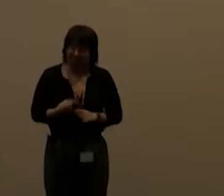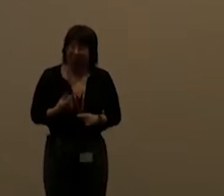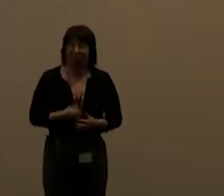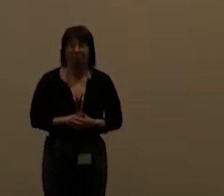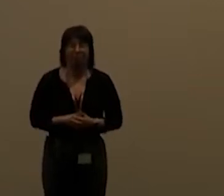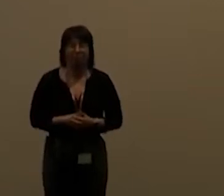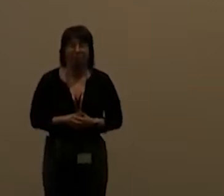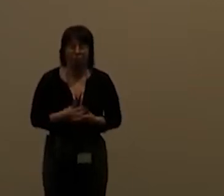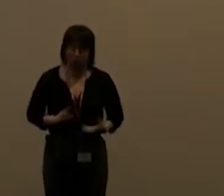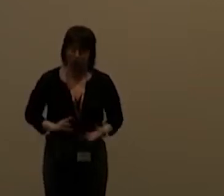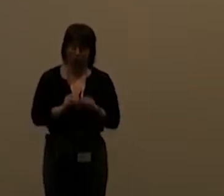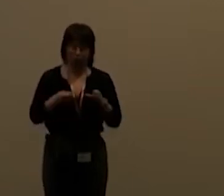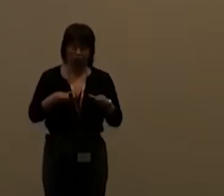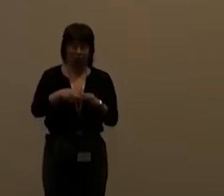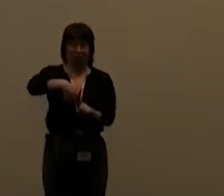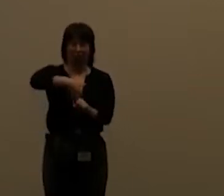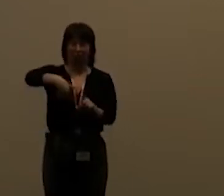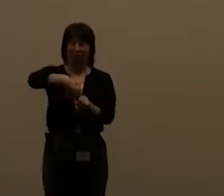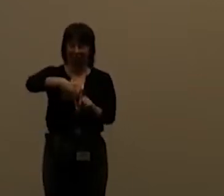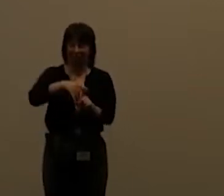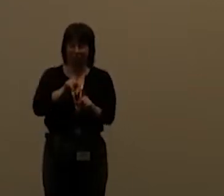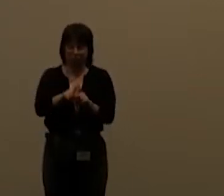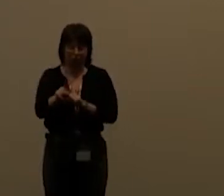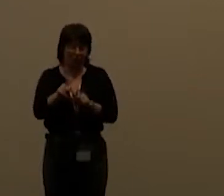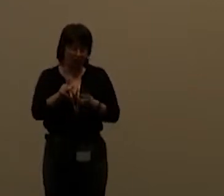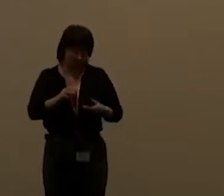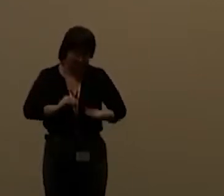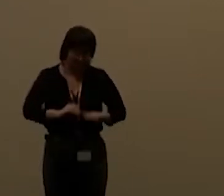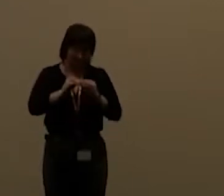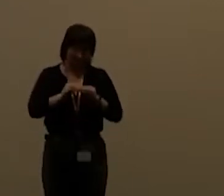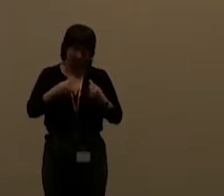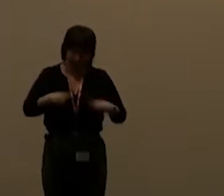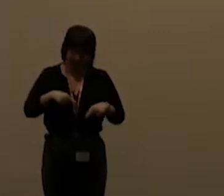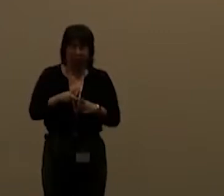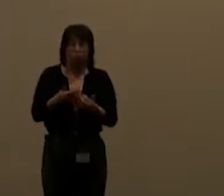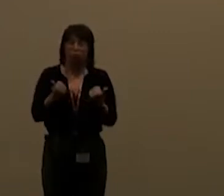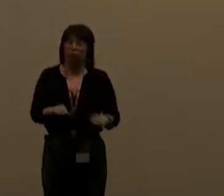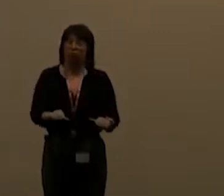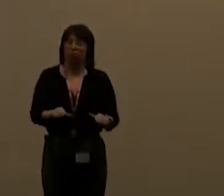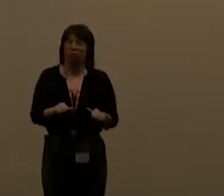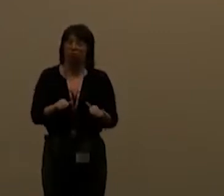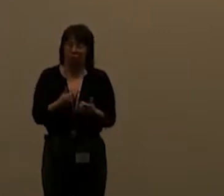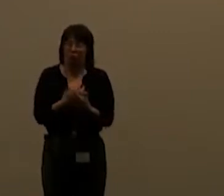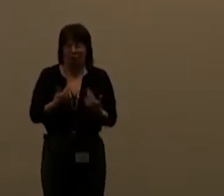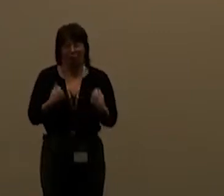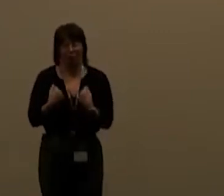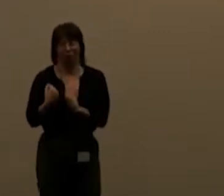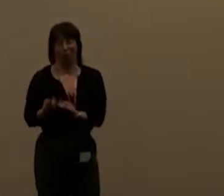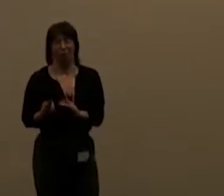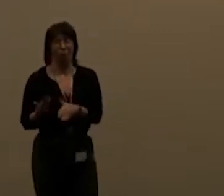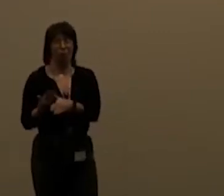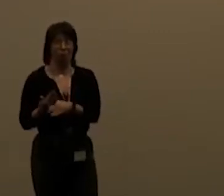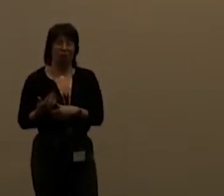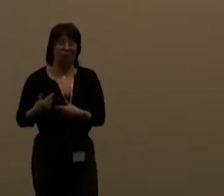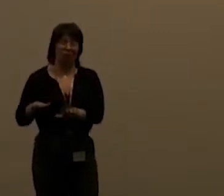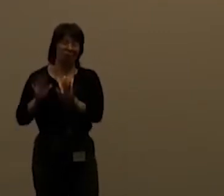here. So it's creating a group behind the scenes to facilitate this solution that we're building. So it's doing a lot of it for us again. So a big